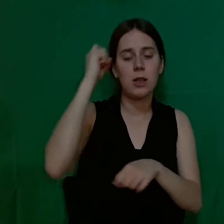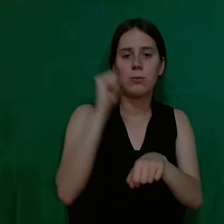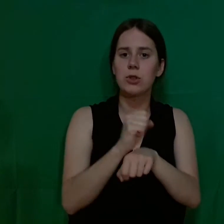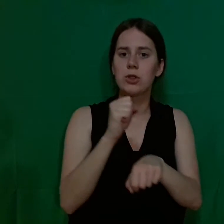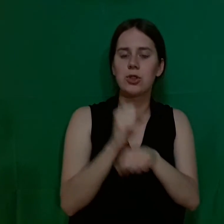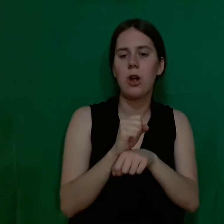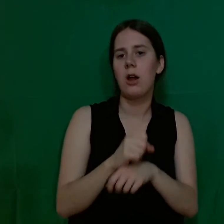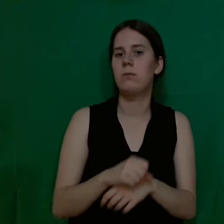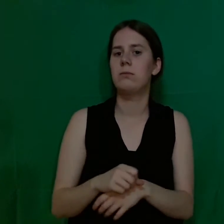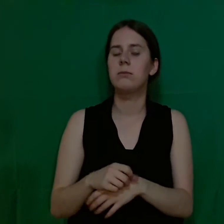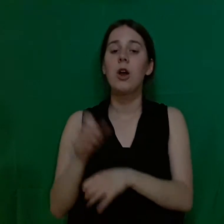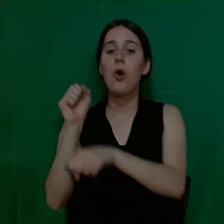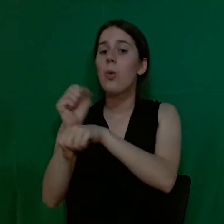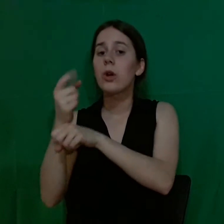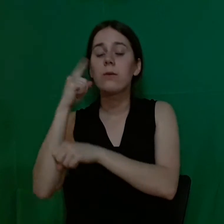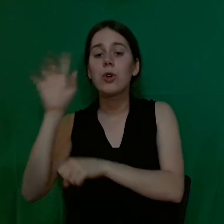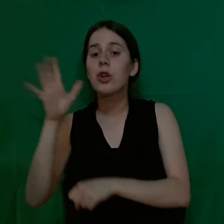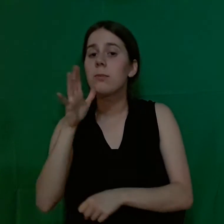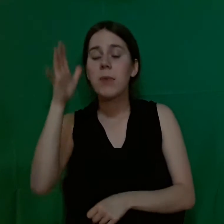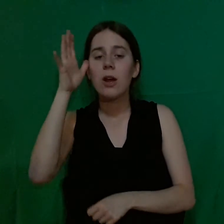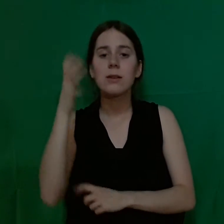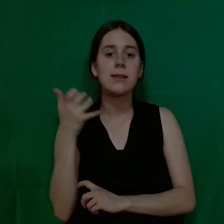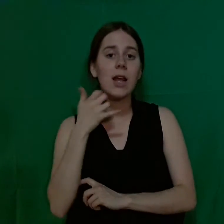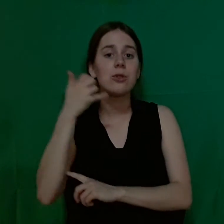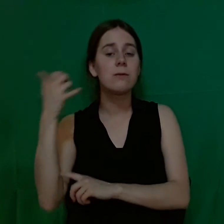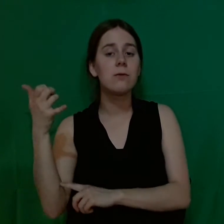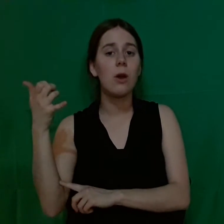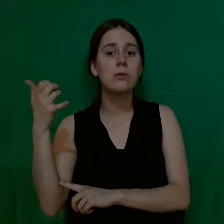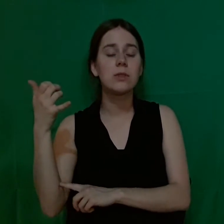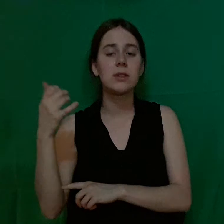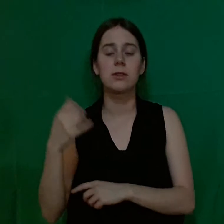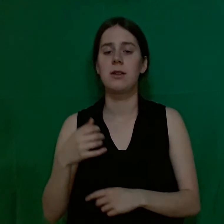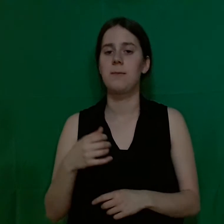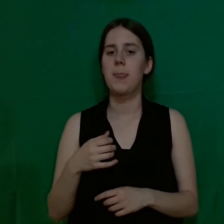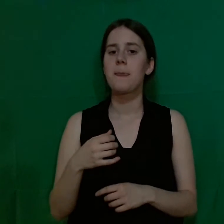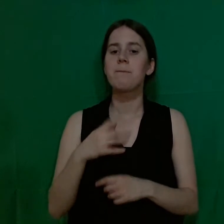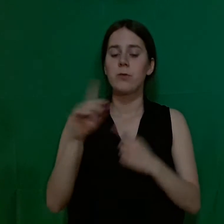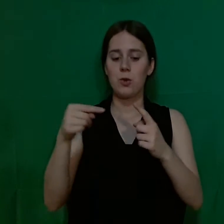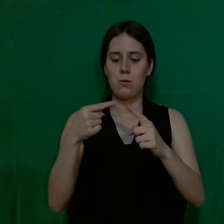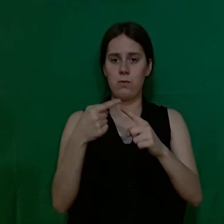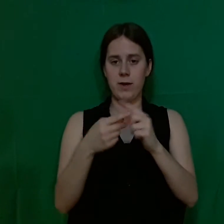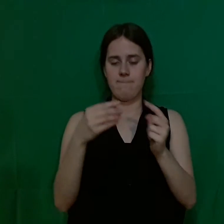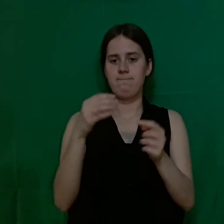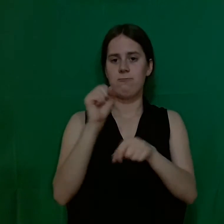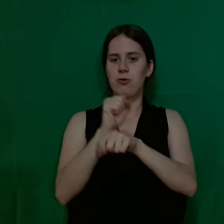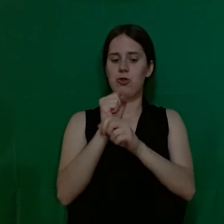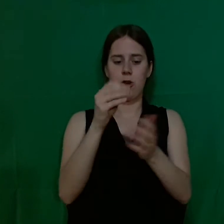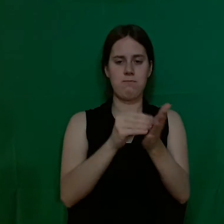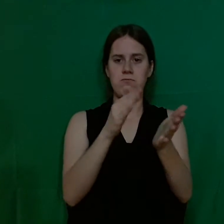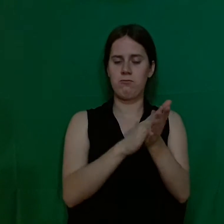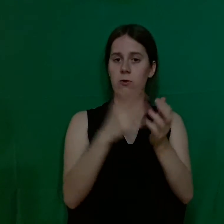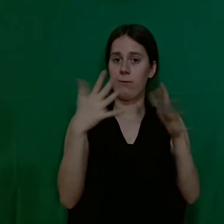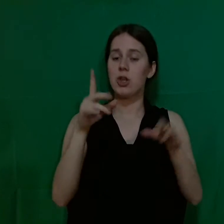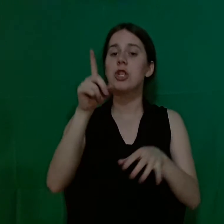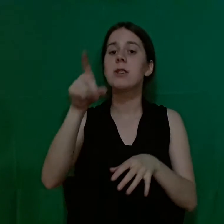Then you include things like the dates and the description of the duties that you held while you were doing that job. You list the most